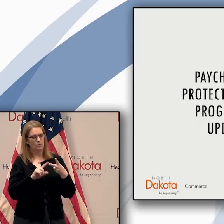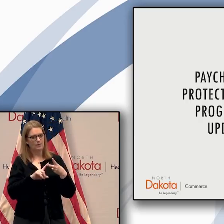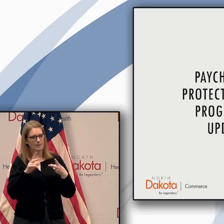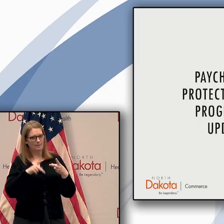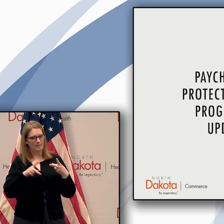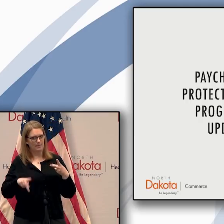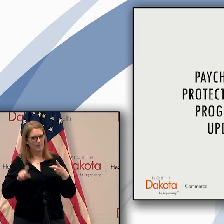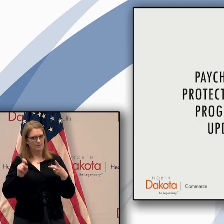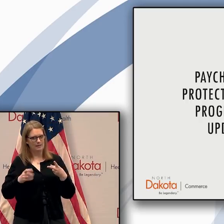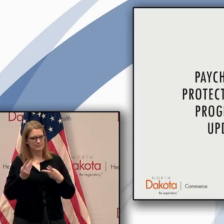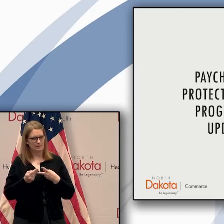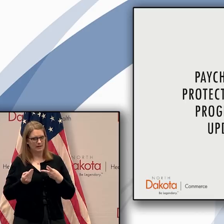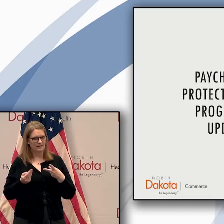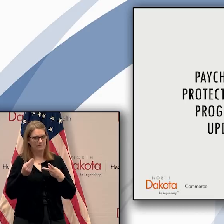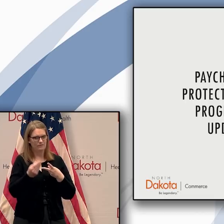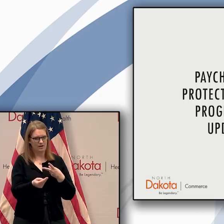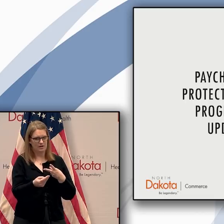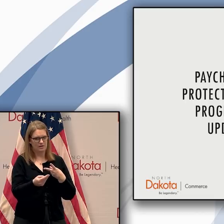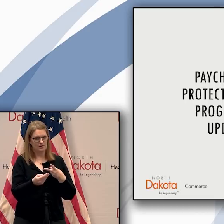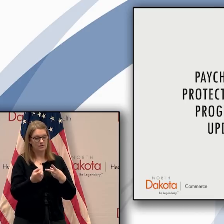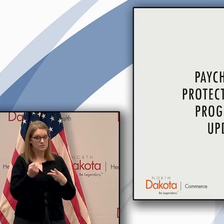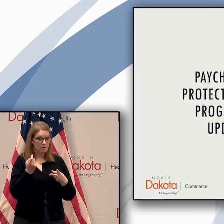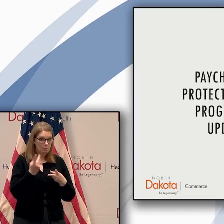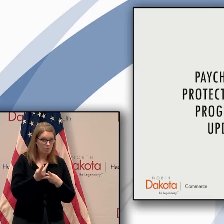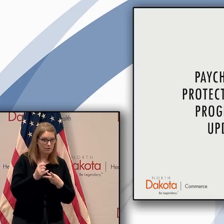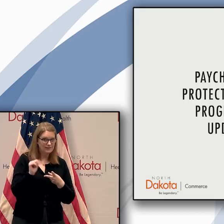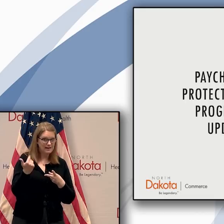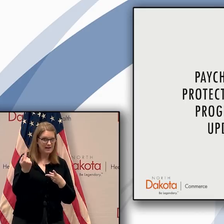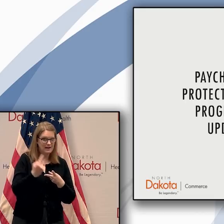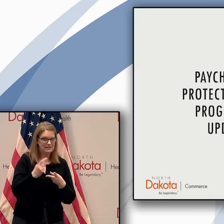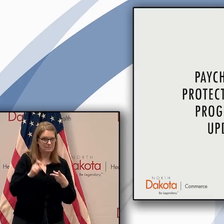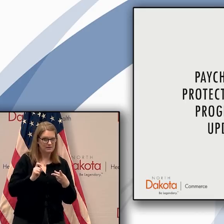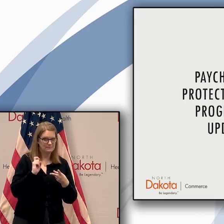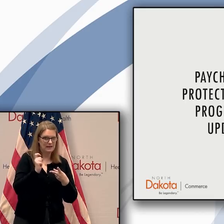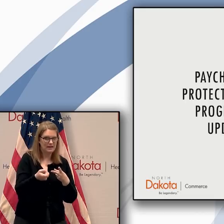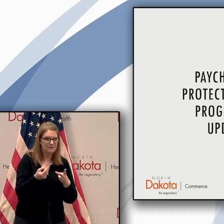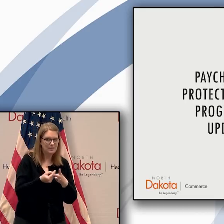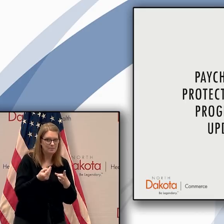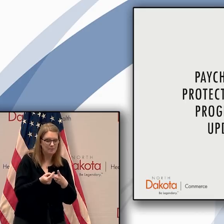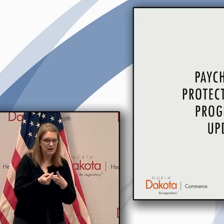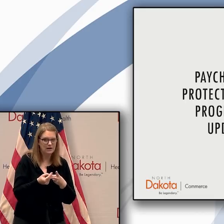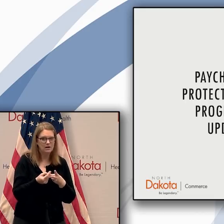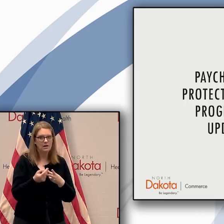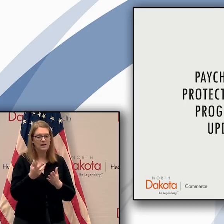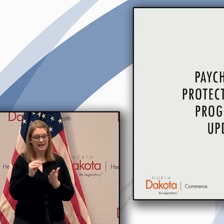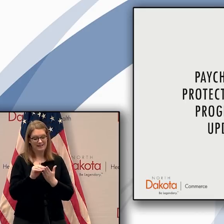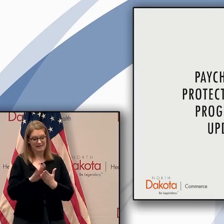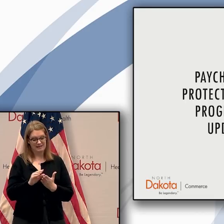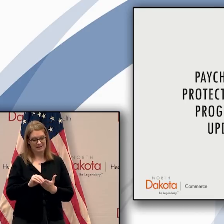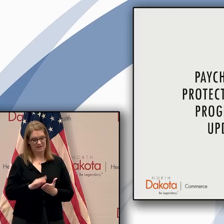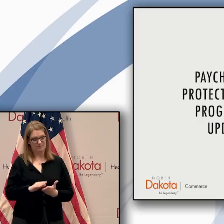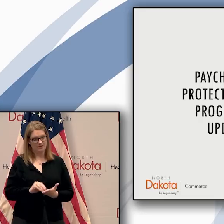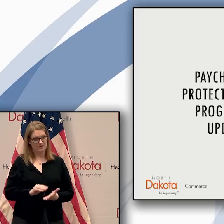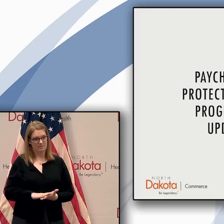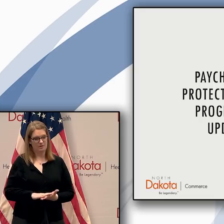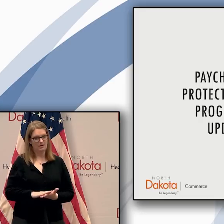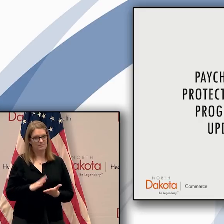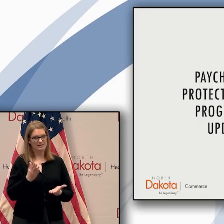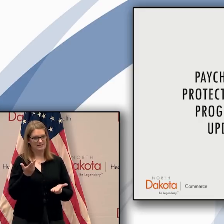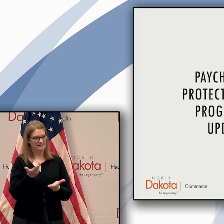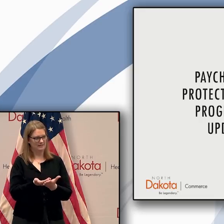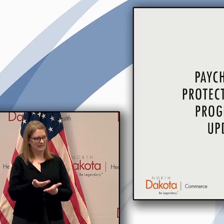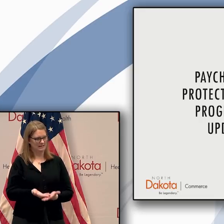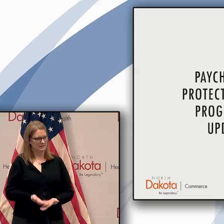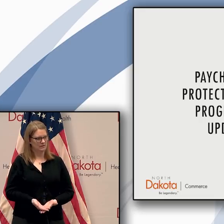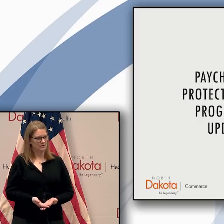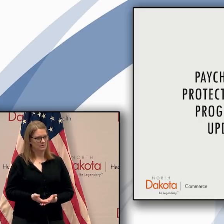must be funded within 10 days of approval, and also what documentation is required by those who are self-employed,